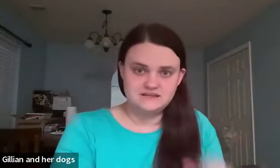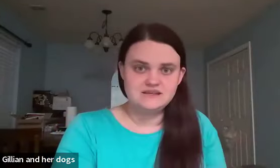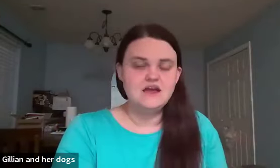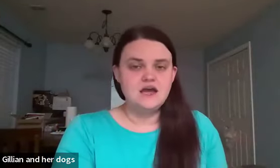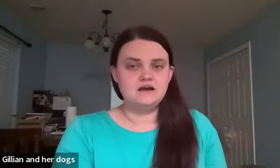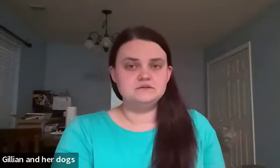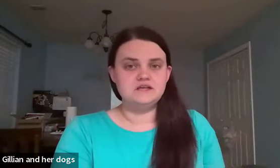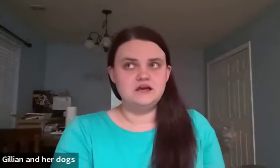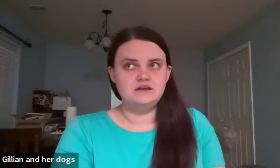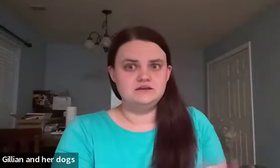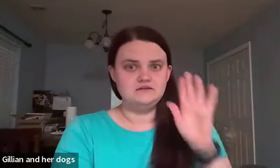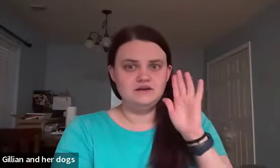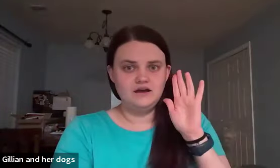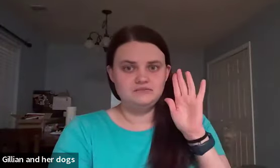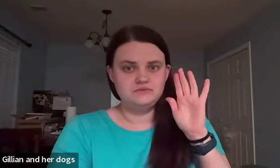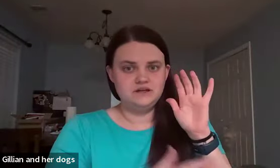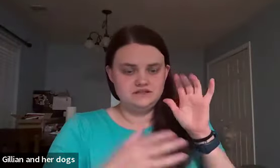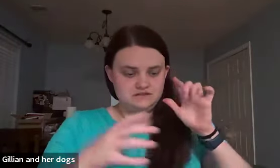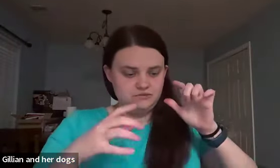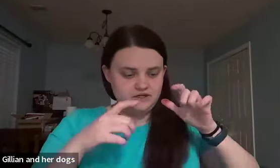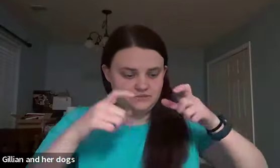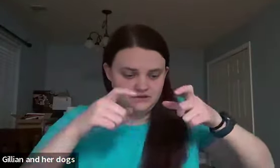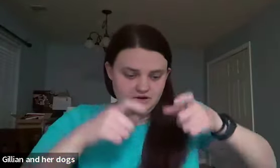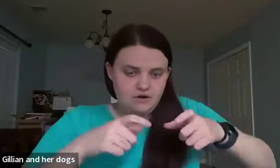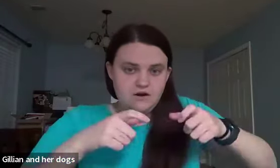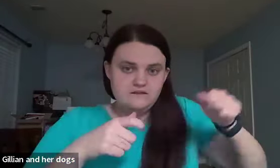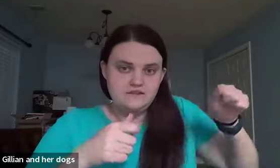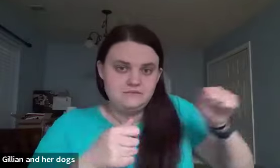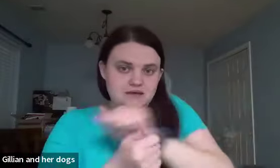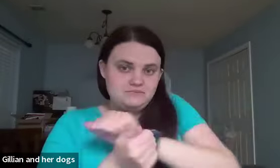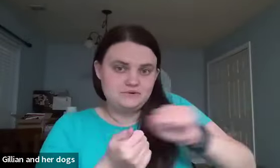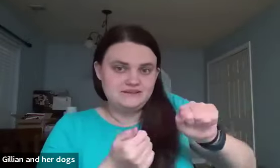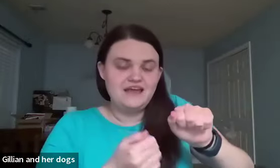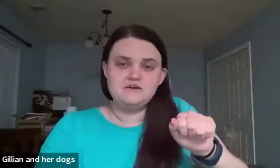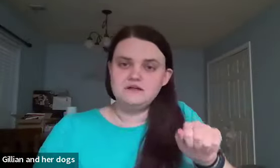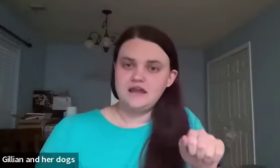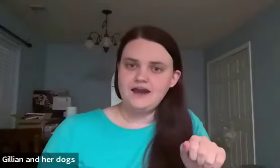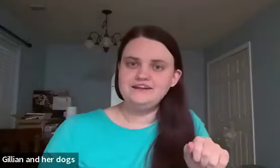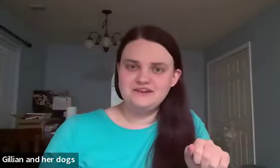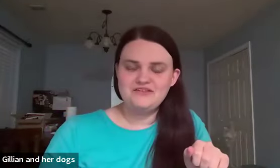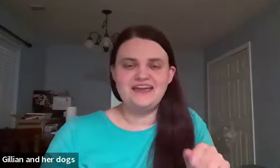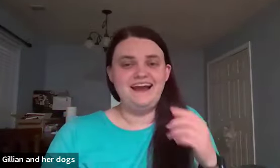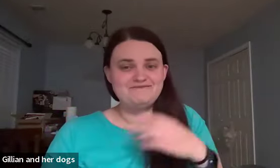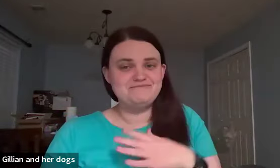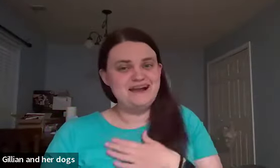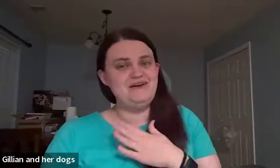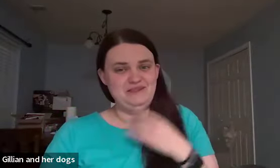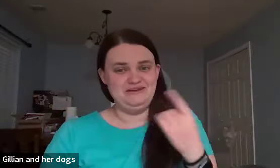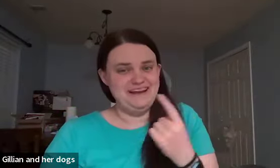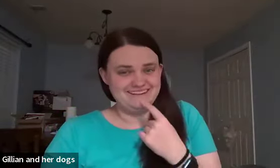is? And I was like, because of where you put the card and then the paper and that. And they were like, how do you know that? And my only way I